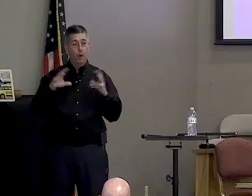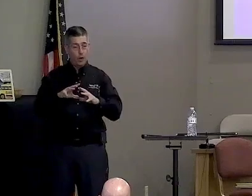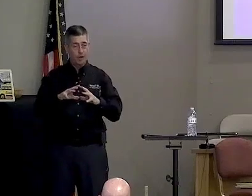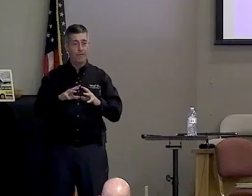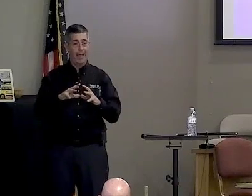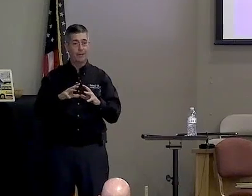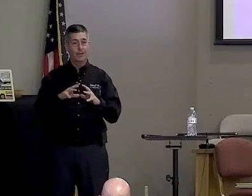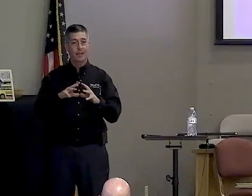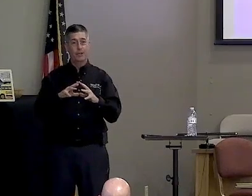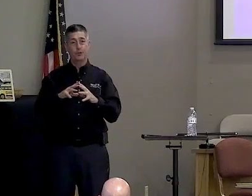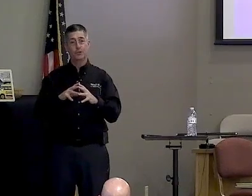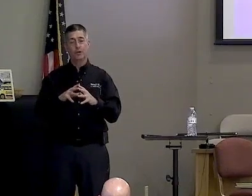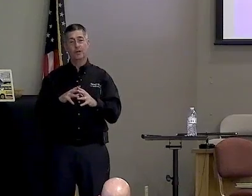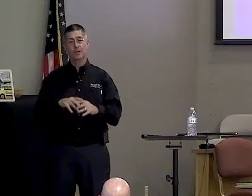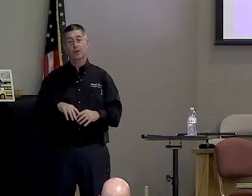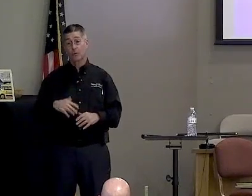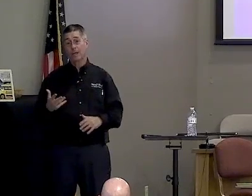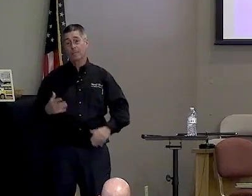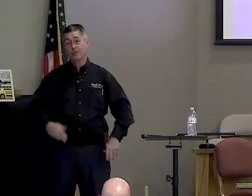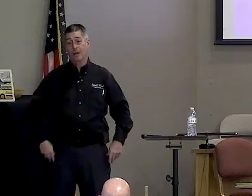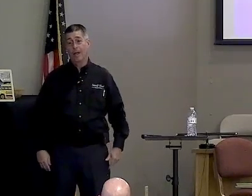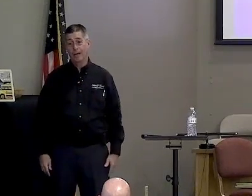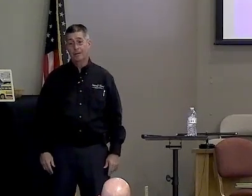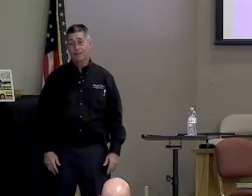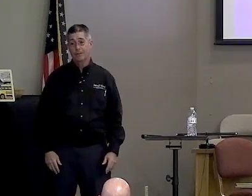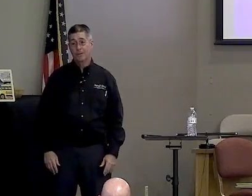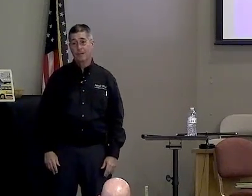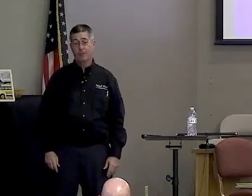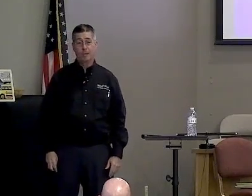part of that in your church really means a lot to the deaf people.